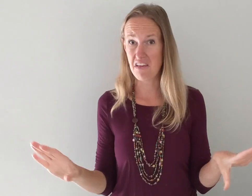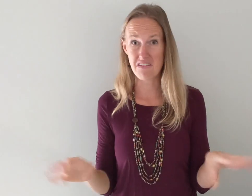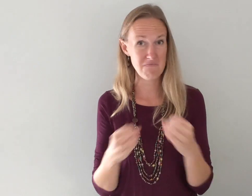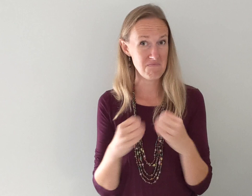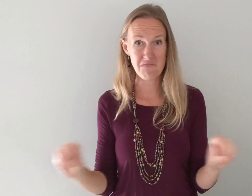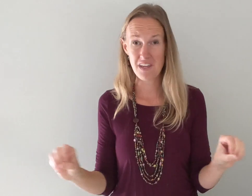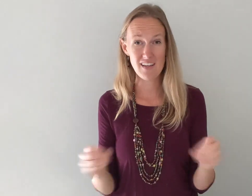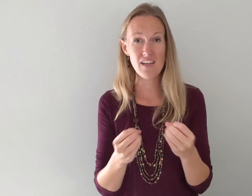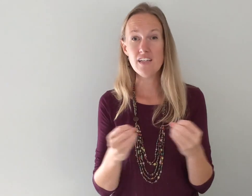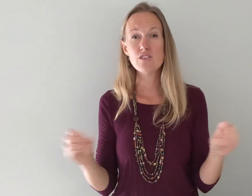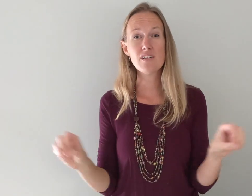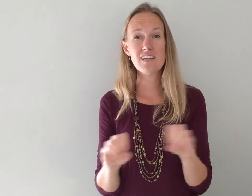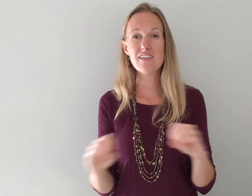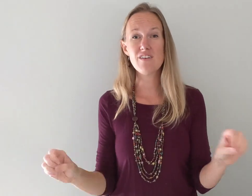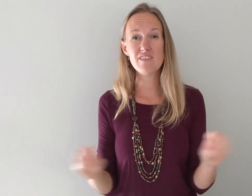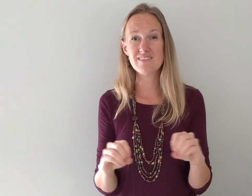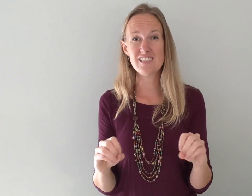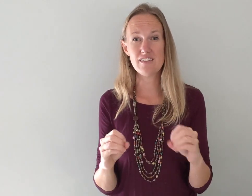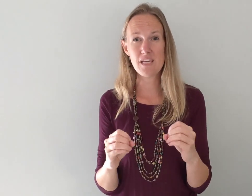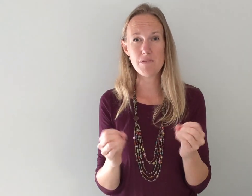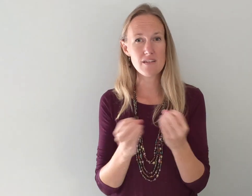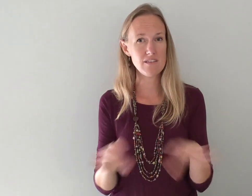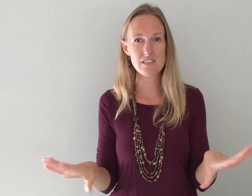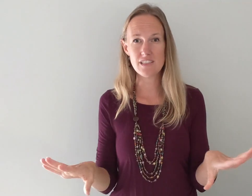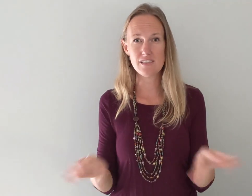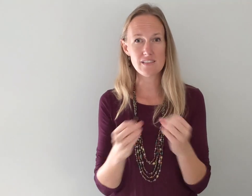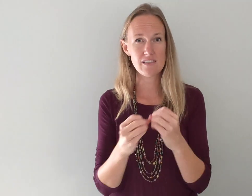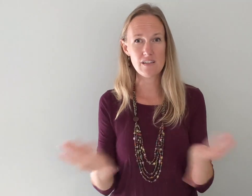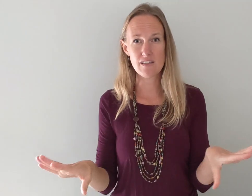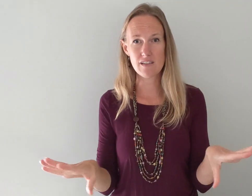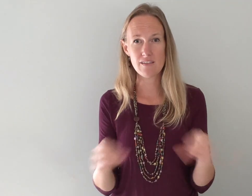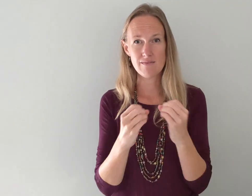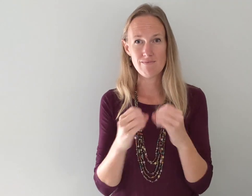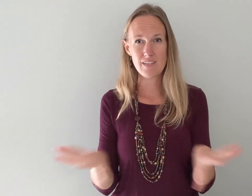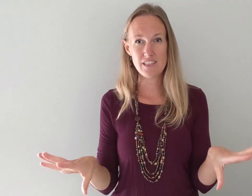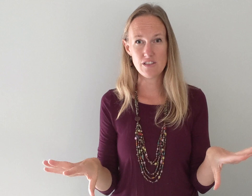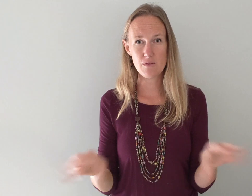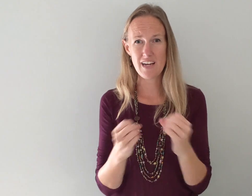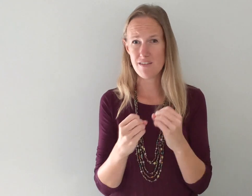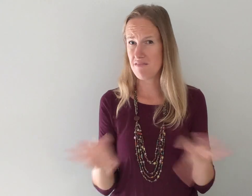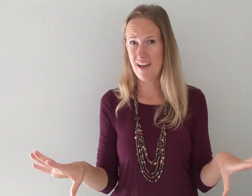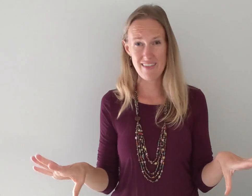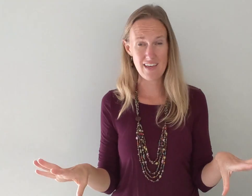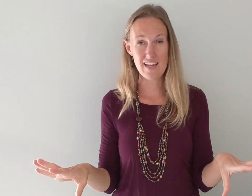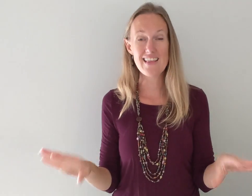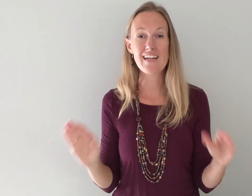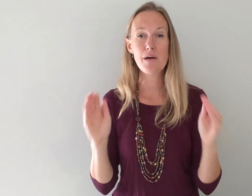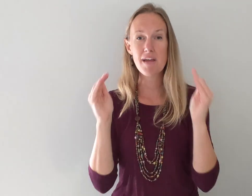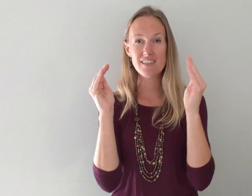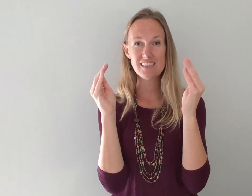nothing. Okay, so you can either go, keep the zeros or just, that's usually what I do, nothing. And then compares to